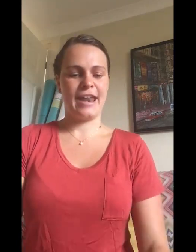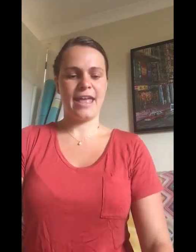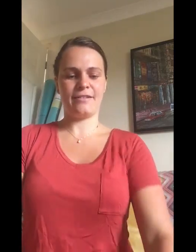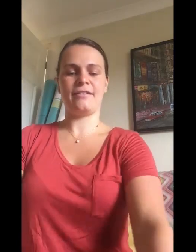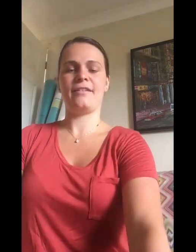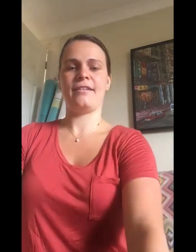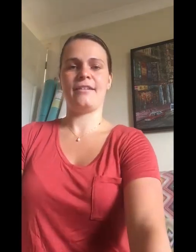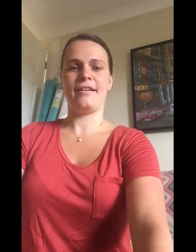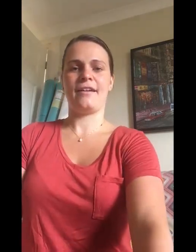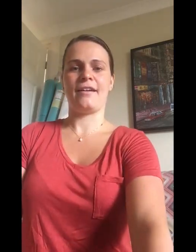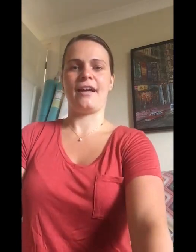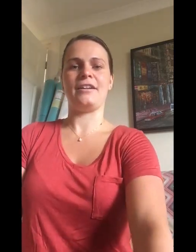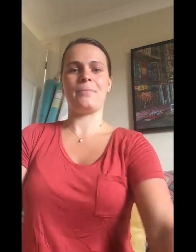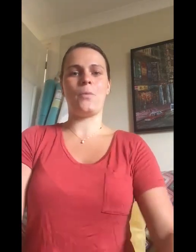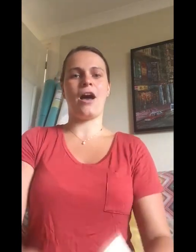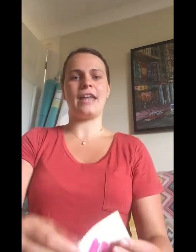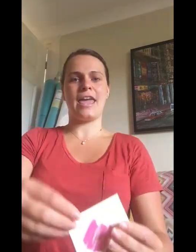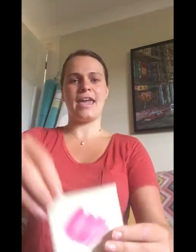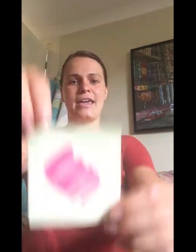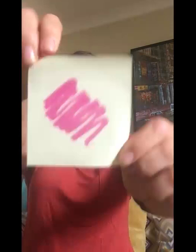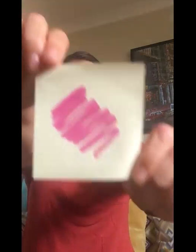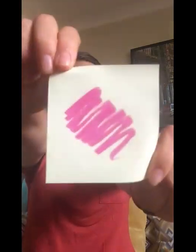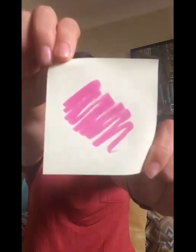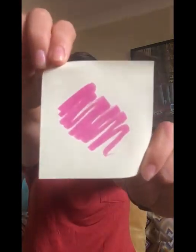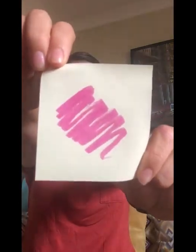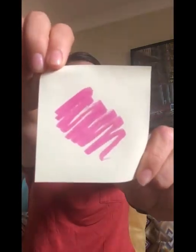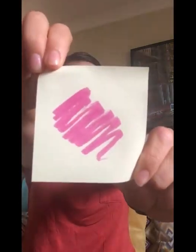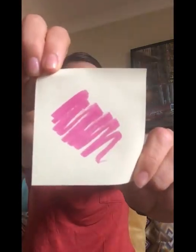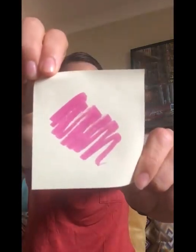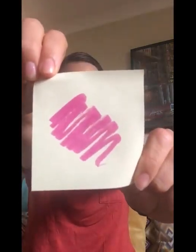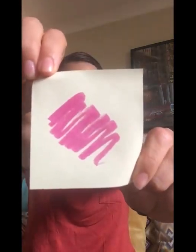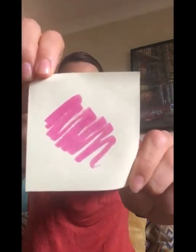ready? Colour number 1 is pink.